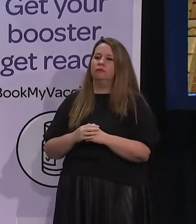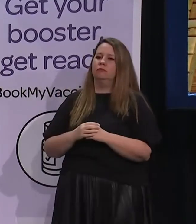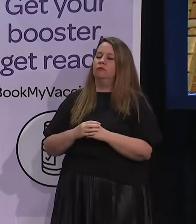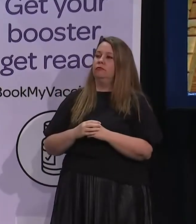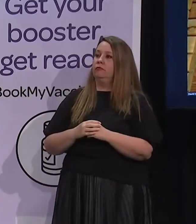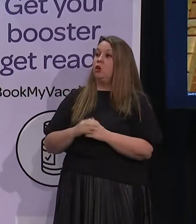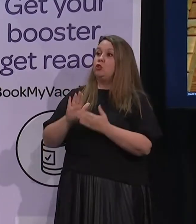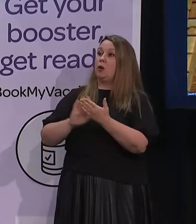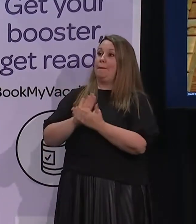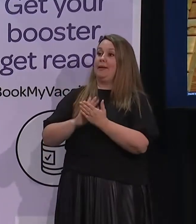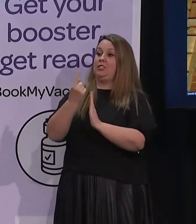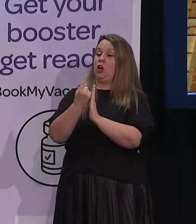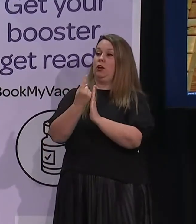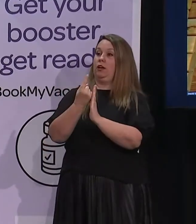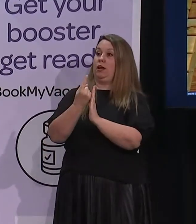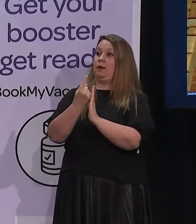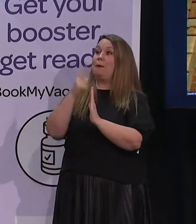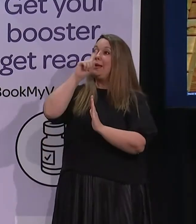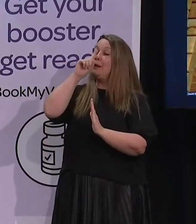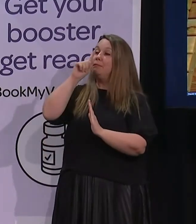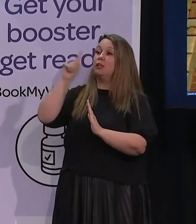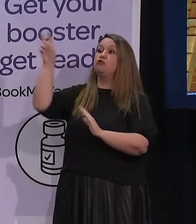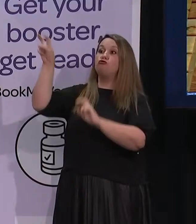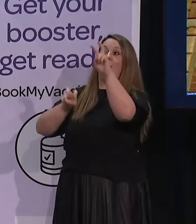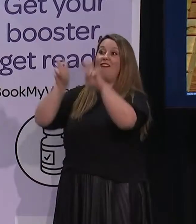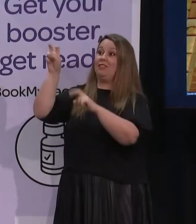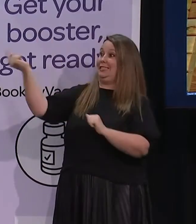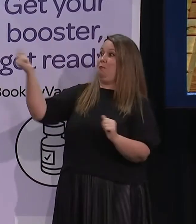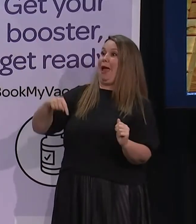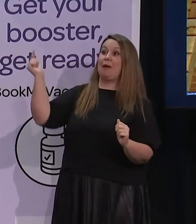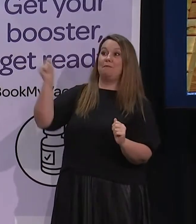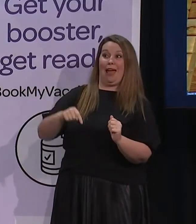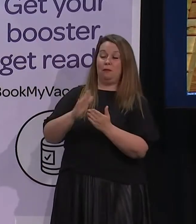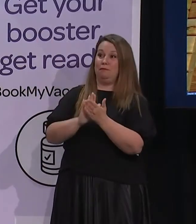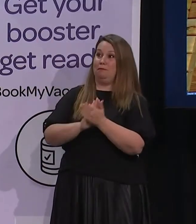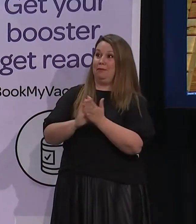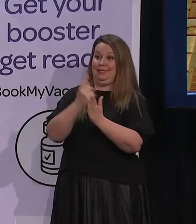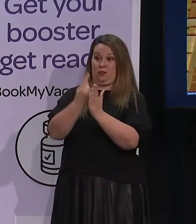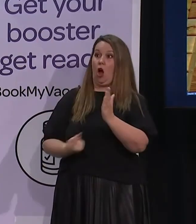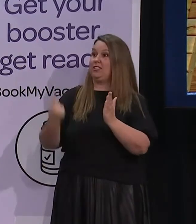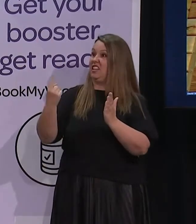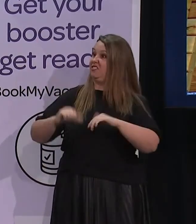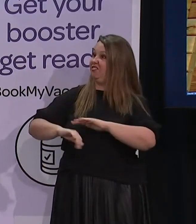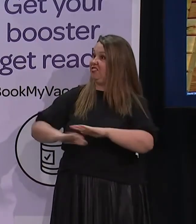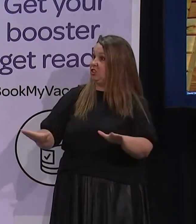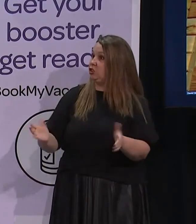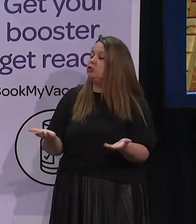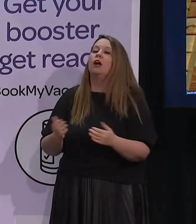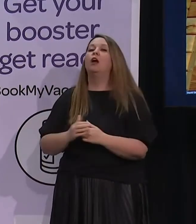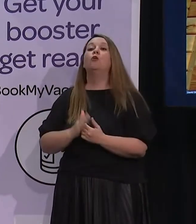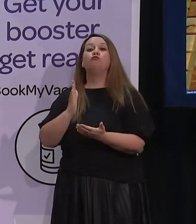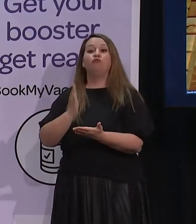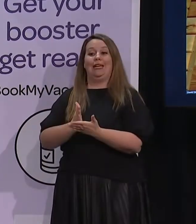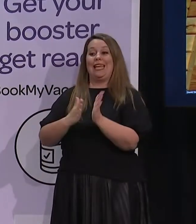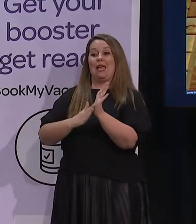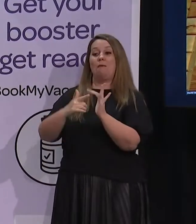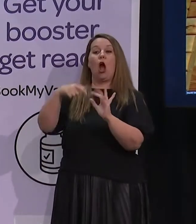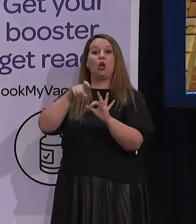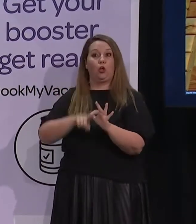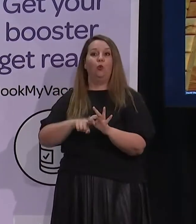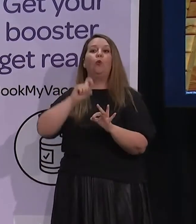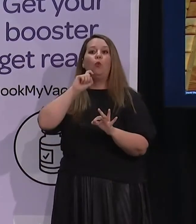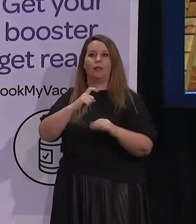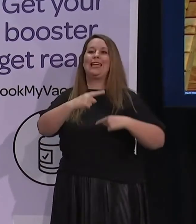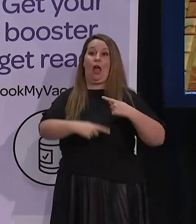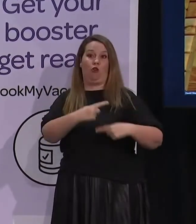end of isolation for incoming travellers? Or we will retain MIQ, and we will have to work through how we do